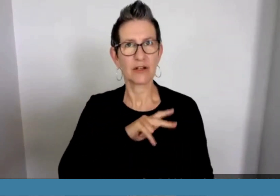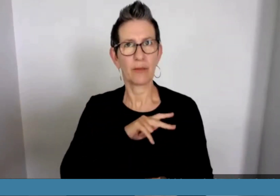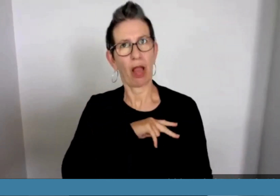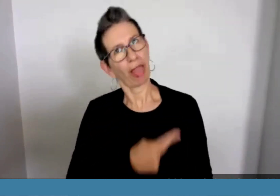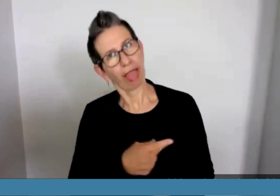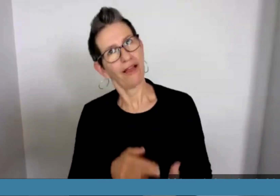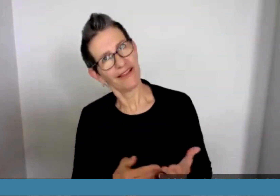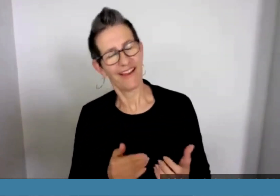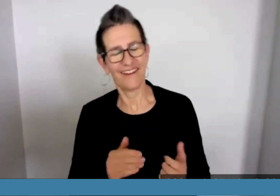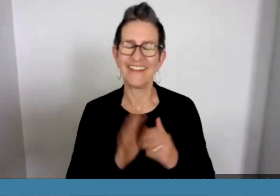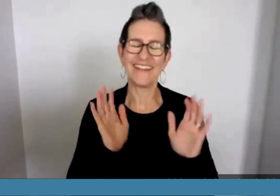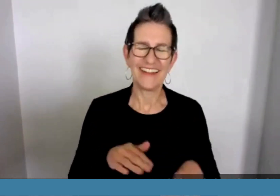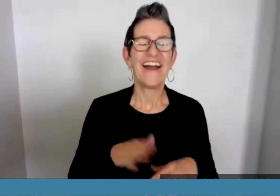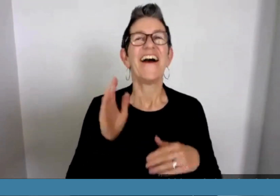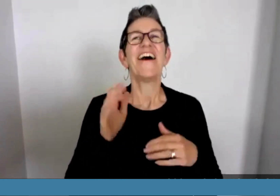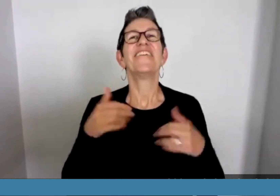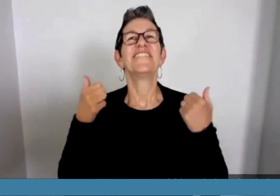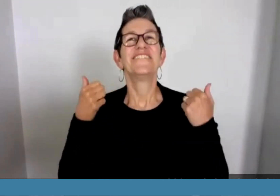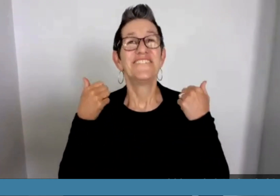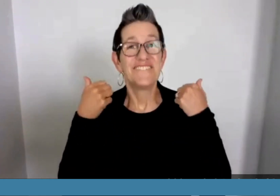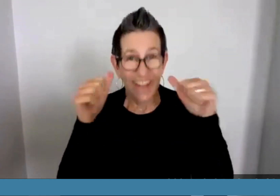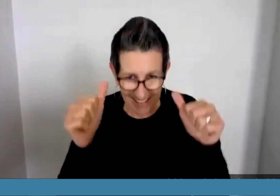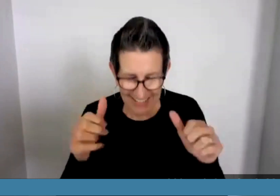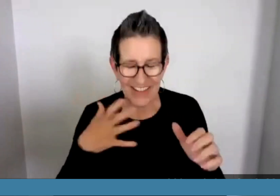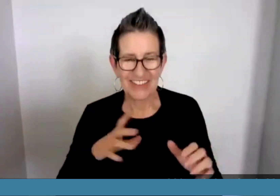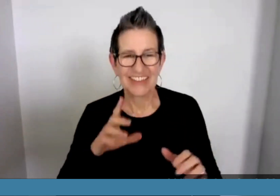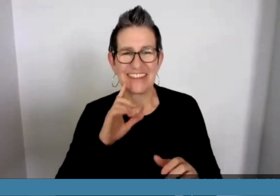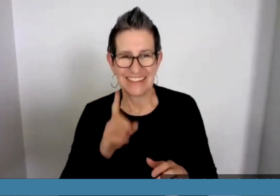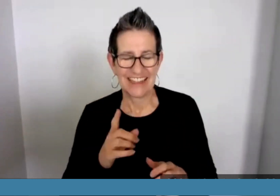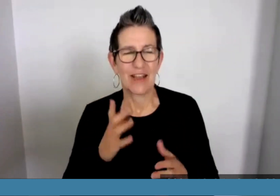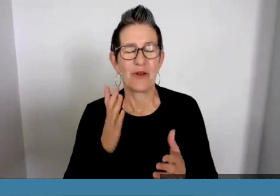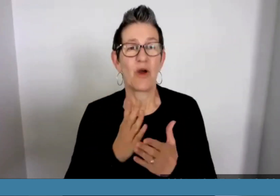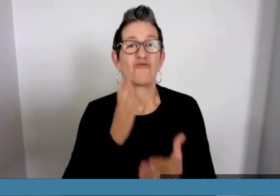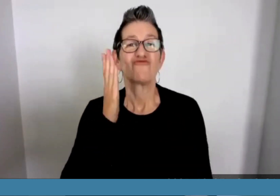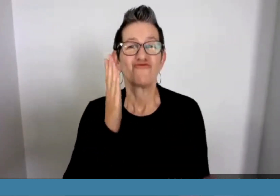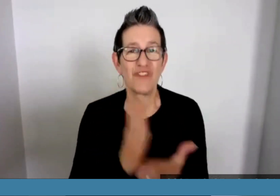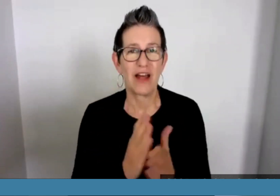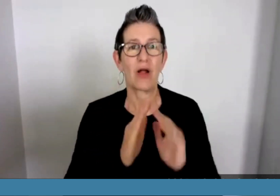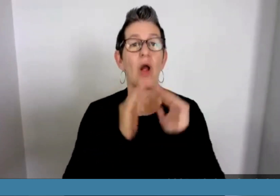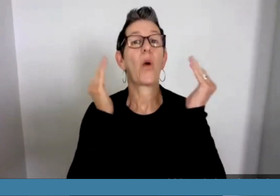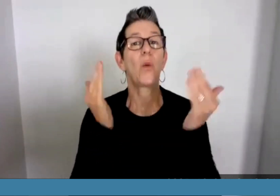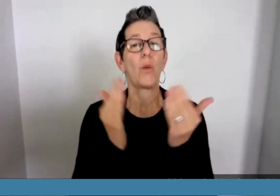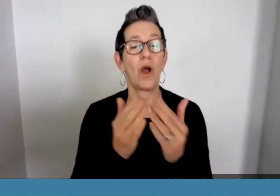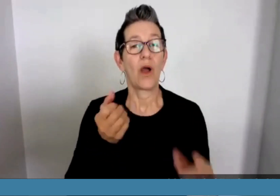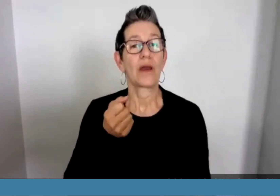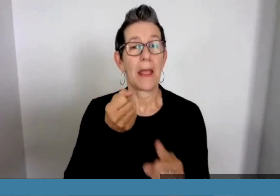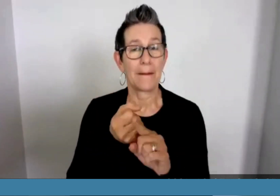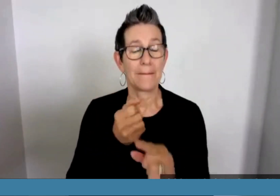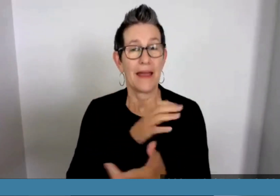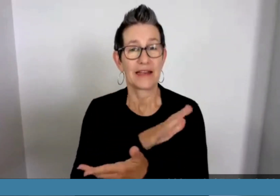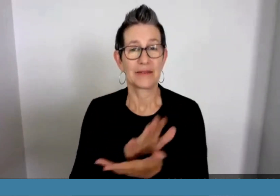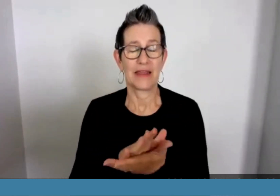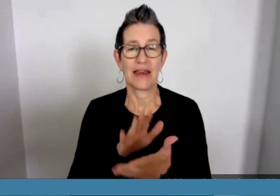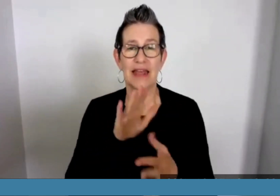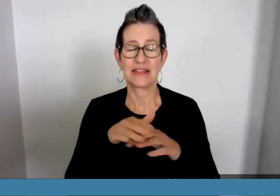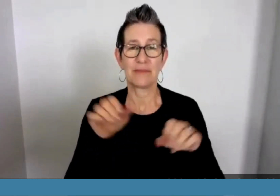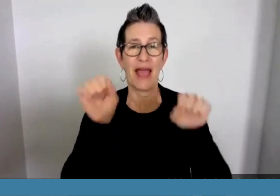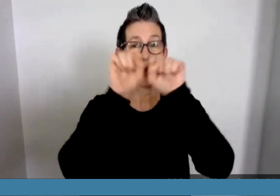And finally, we are looking for real-world impact. So this round is about systems change, not new programs,